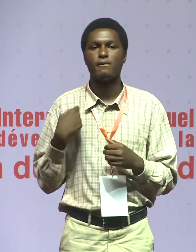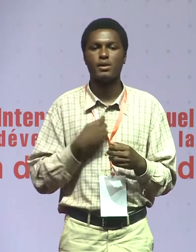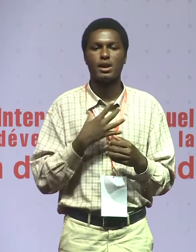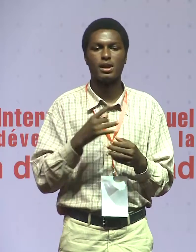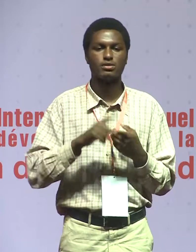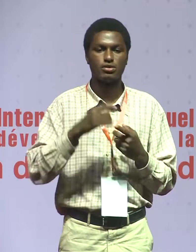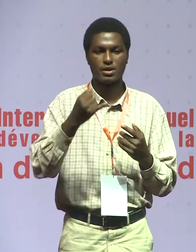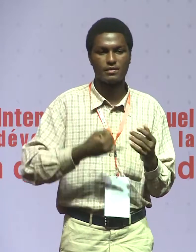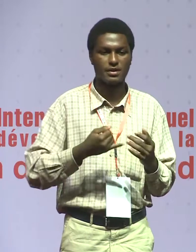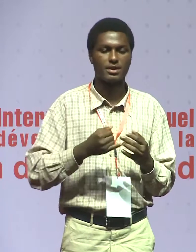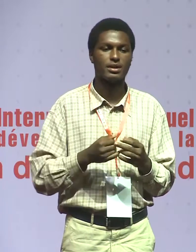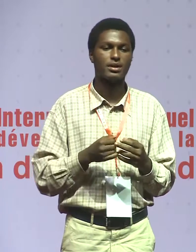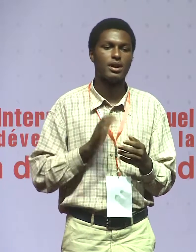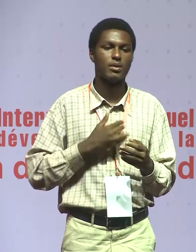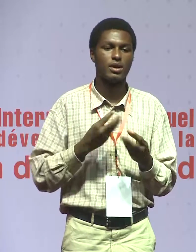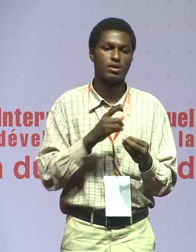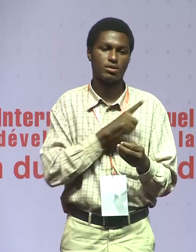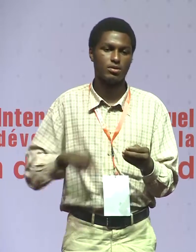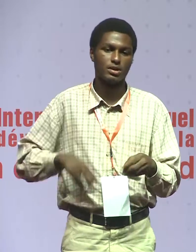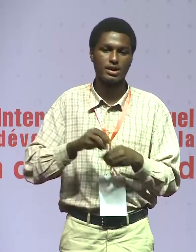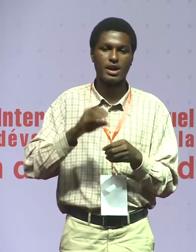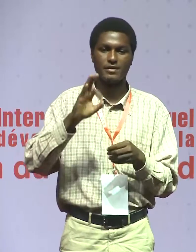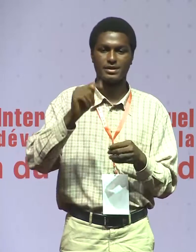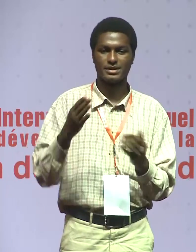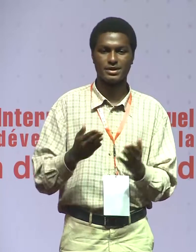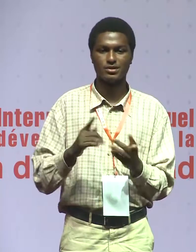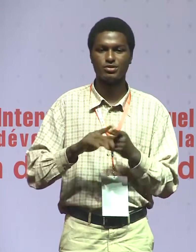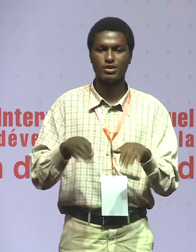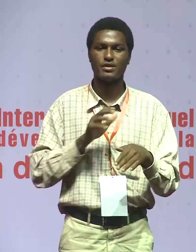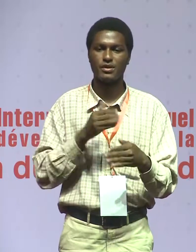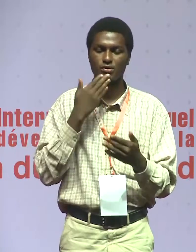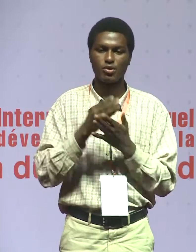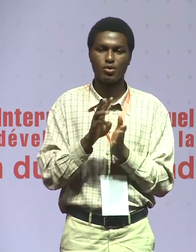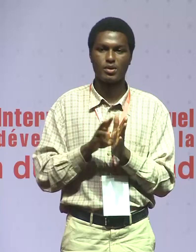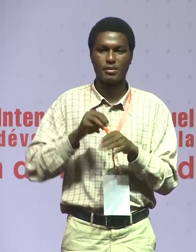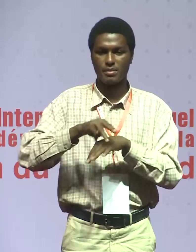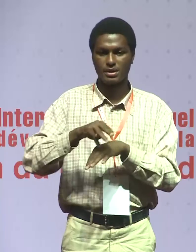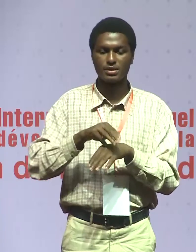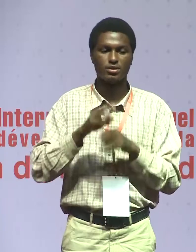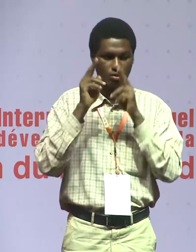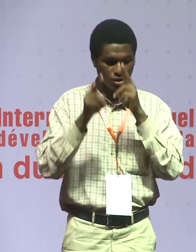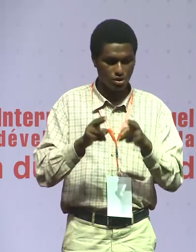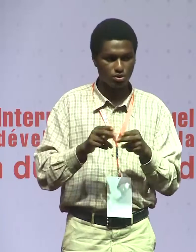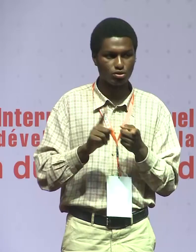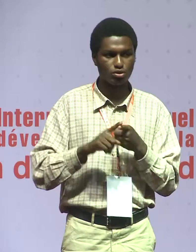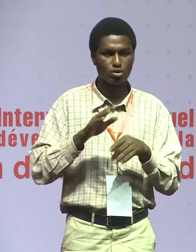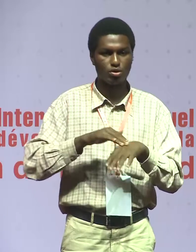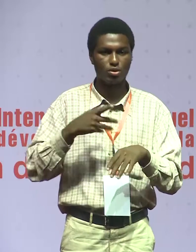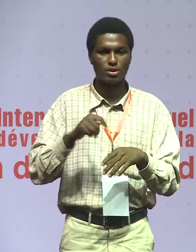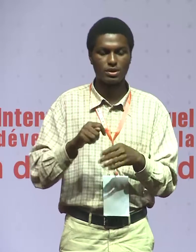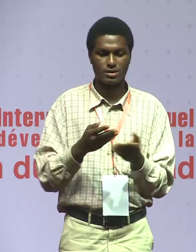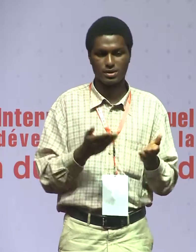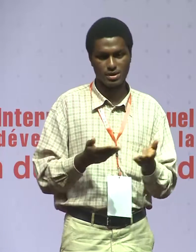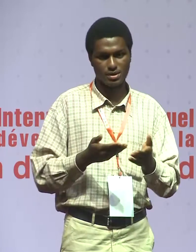would like to invite our landlord here in the FCT to give a goodwill message. I'm honored to call on the